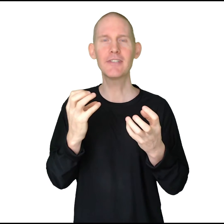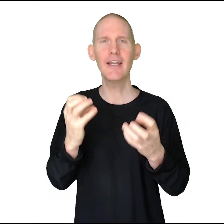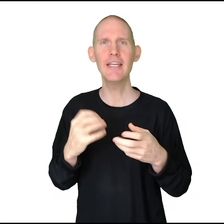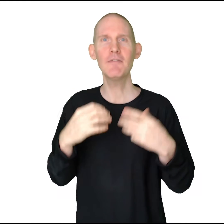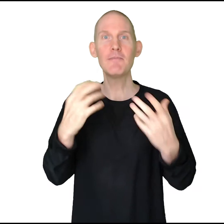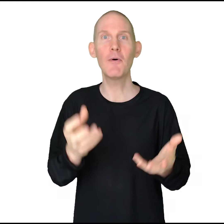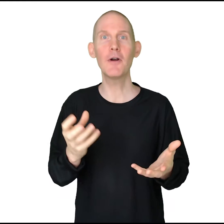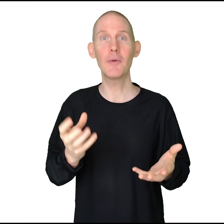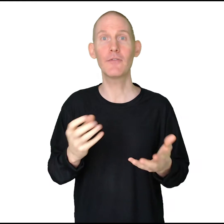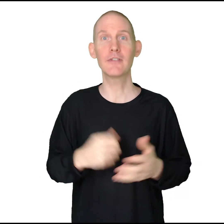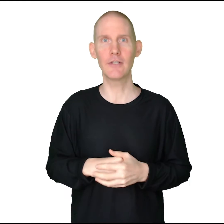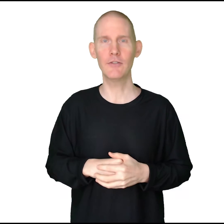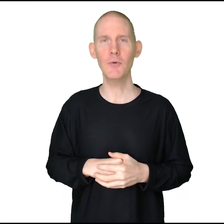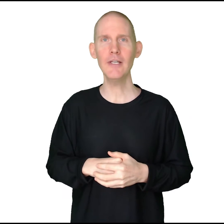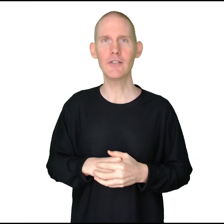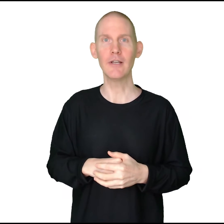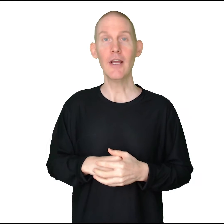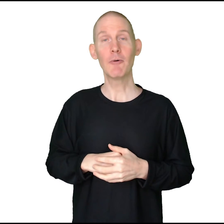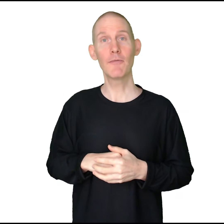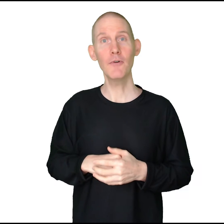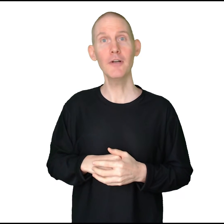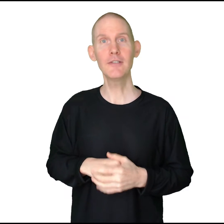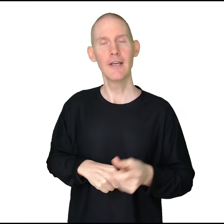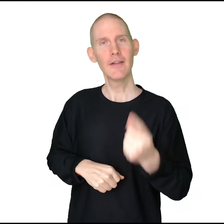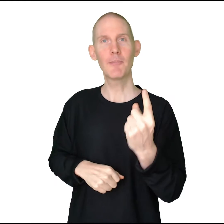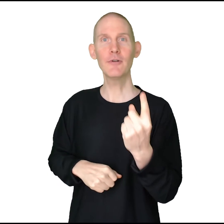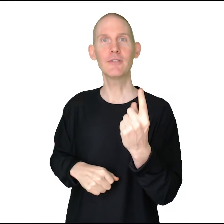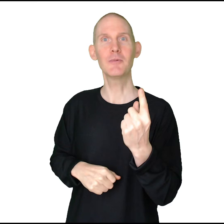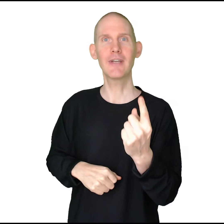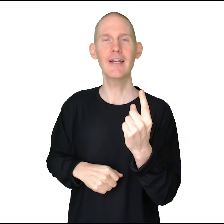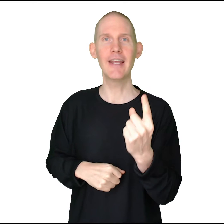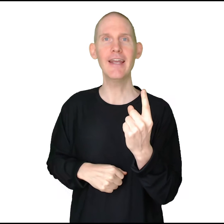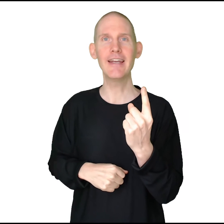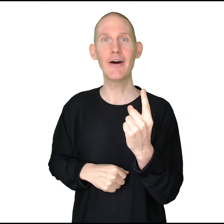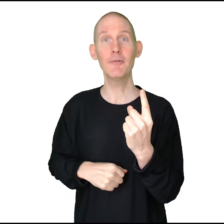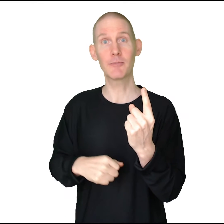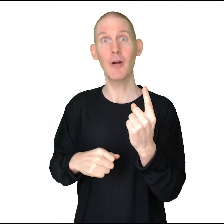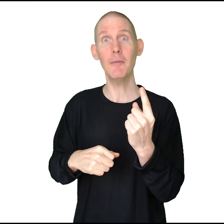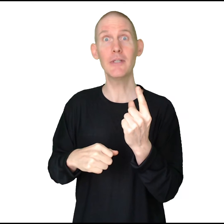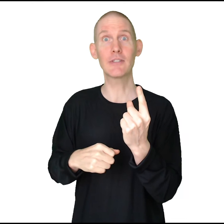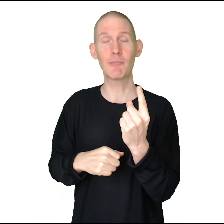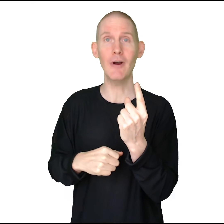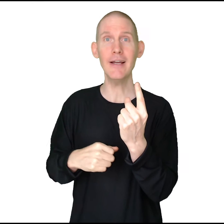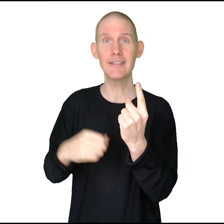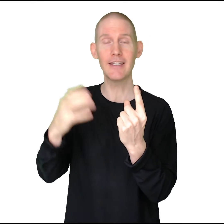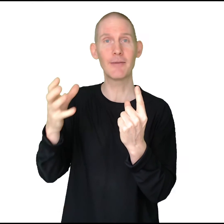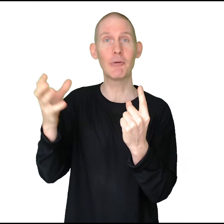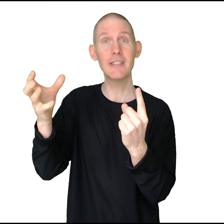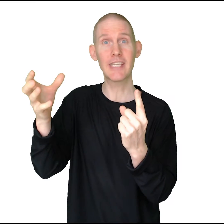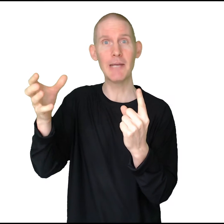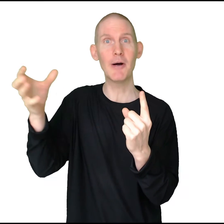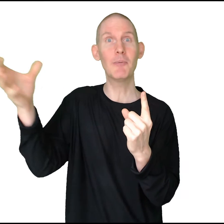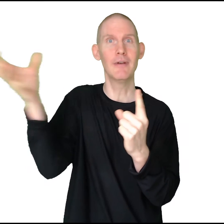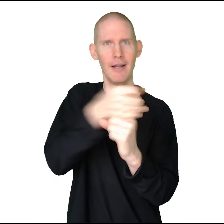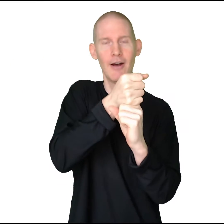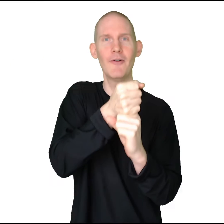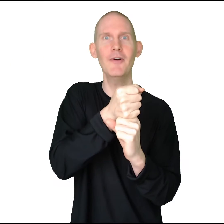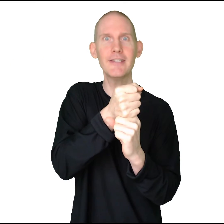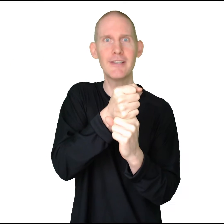understand even more about the situation. Well, first, the person was kind of hanging out and it was probably a surprise that the police came up and arrested